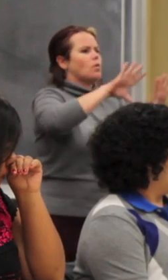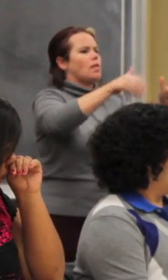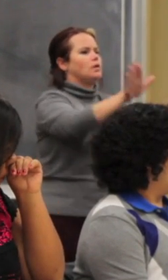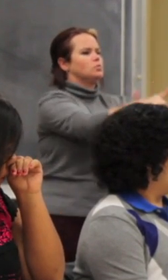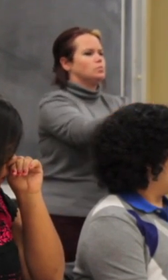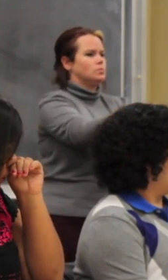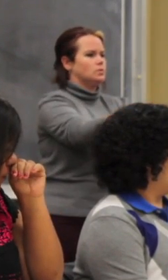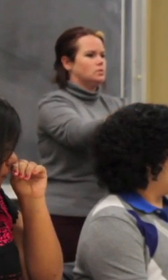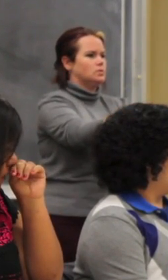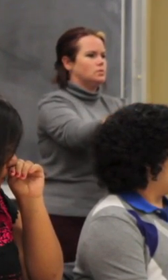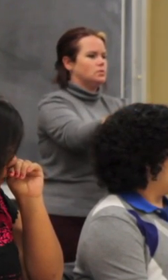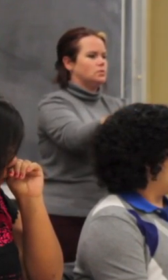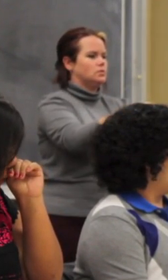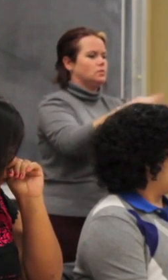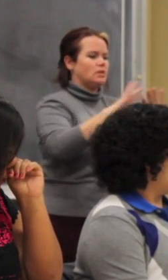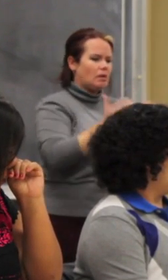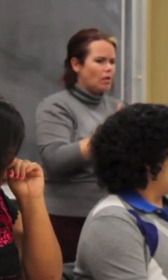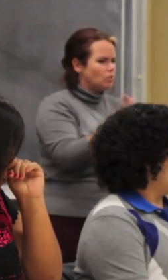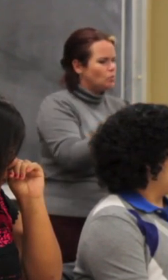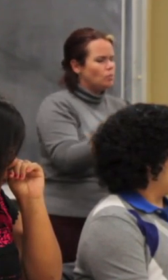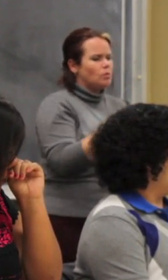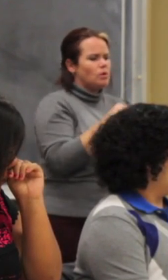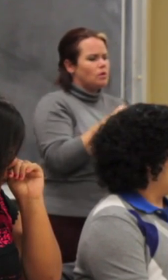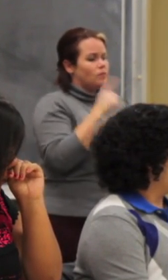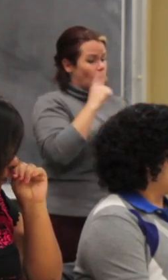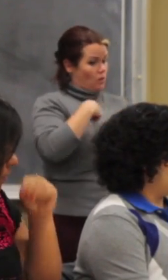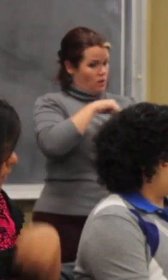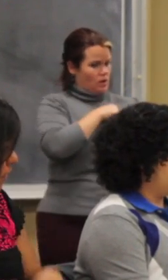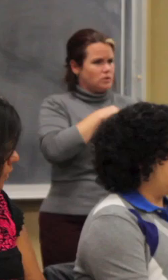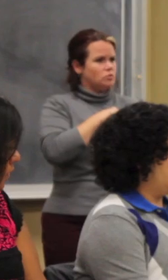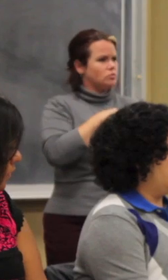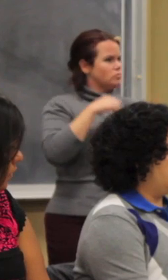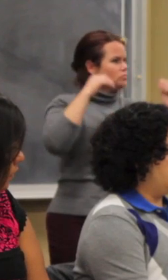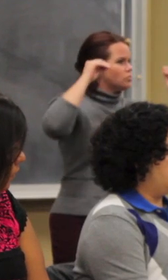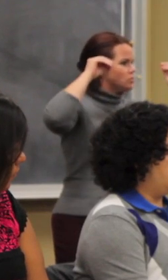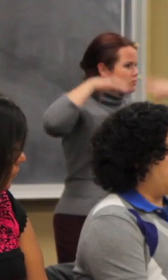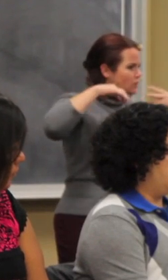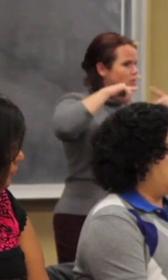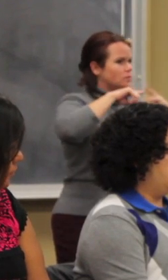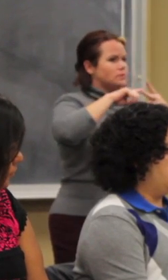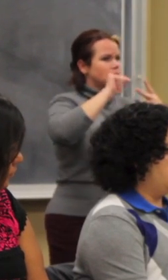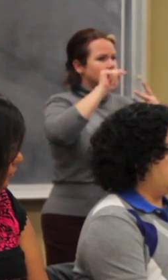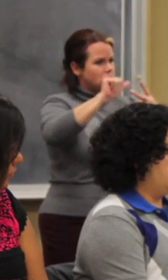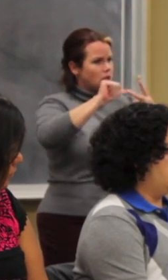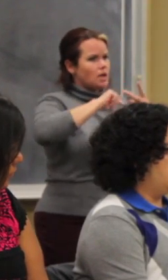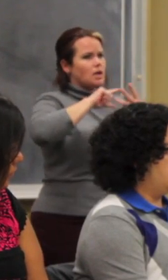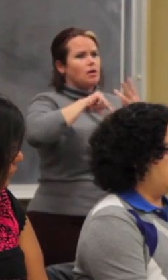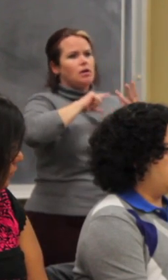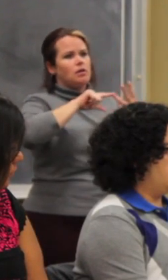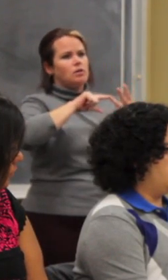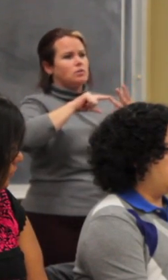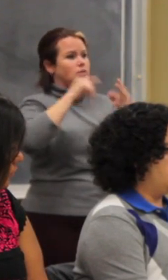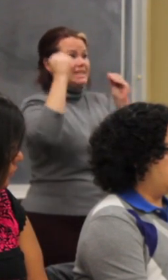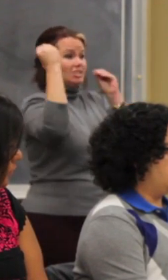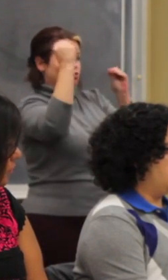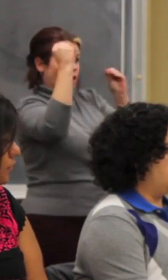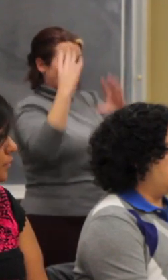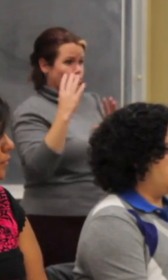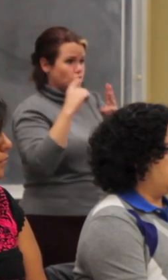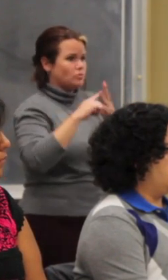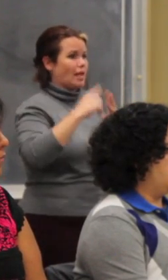right? So for those of us who are faculty or TAs or